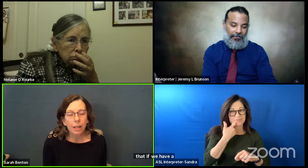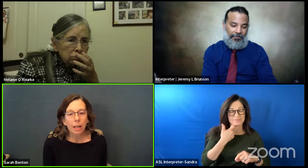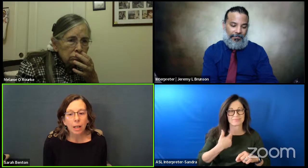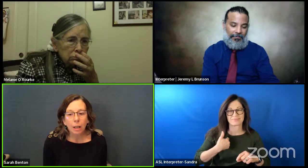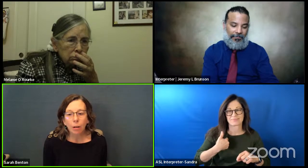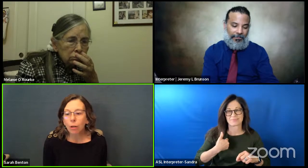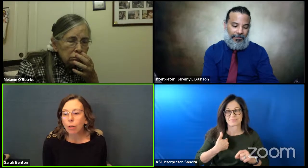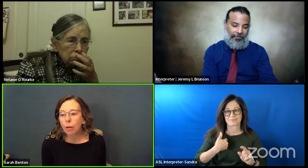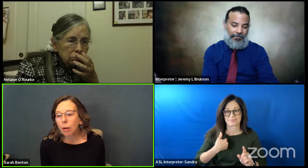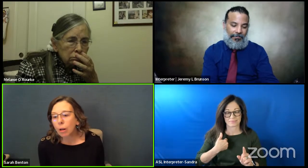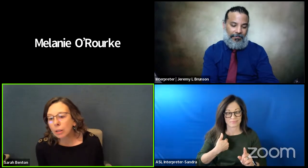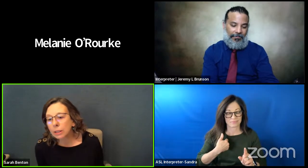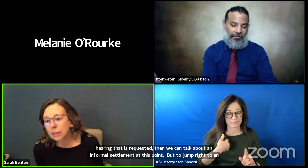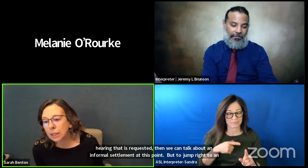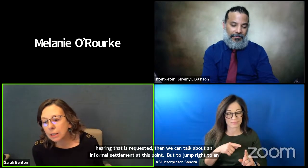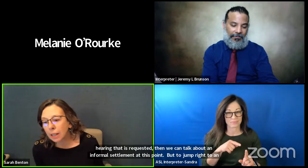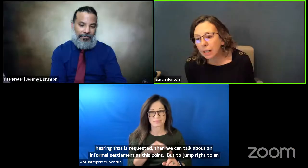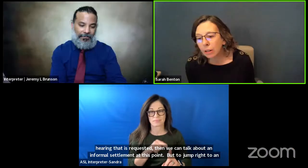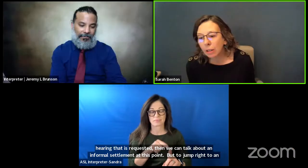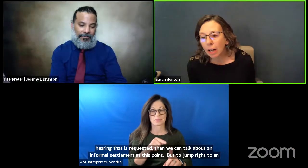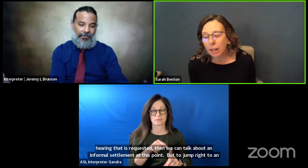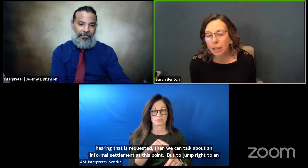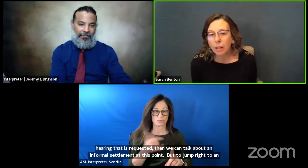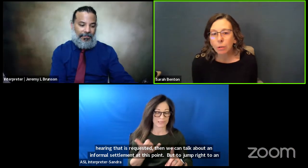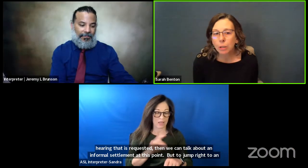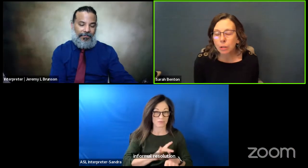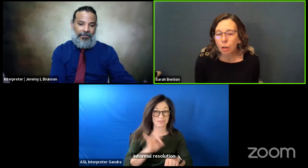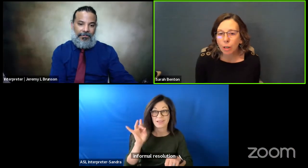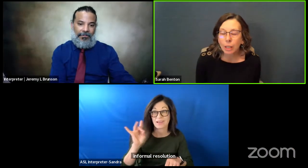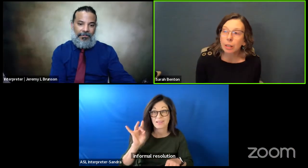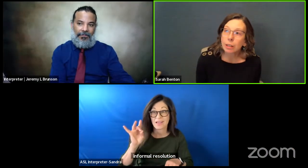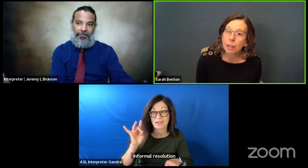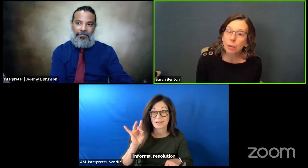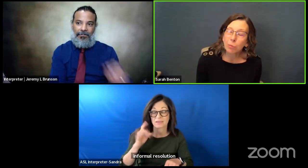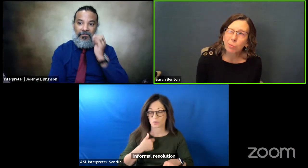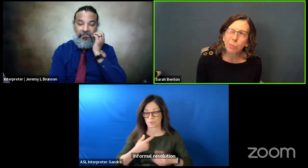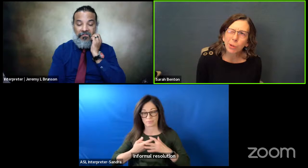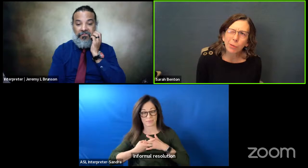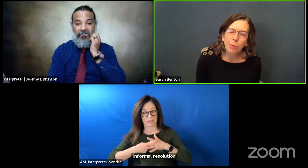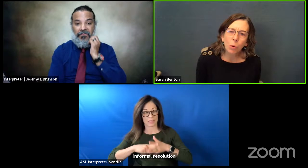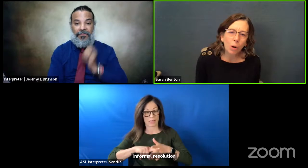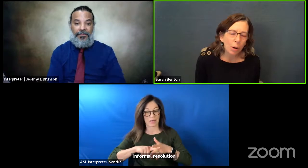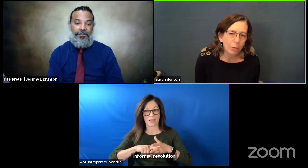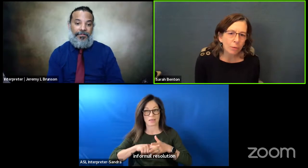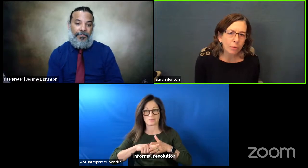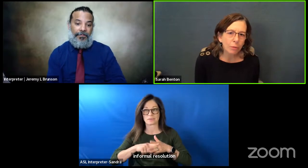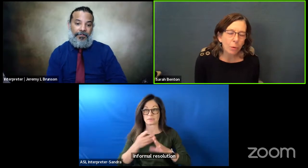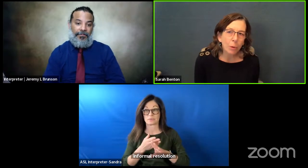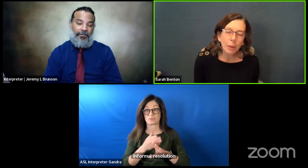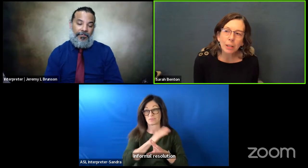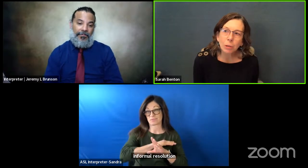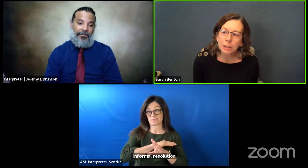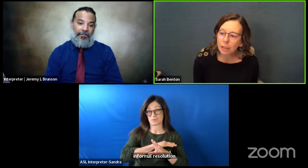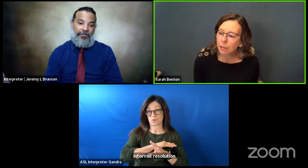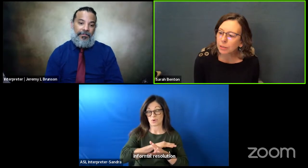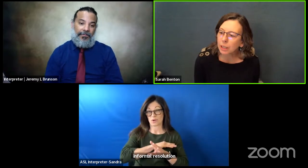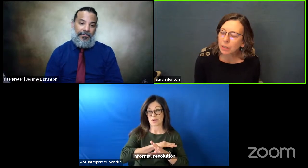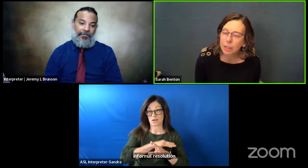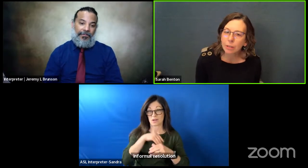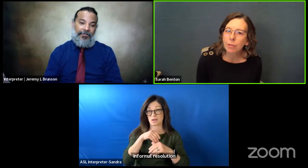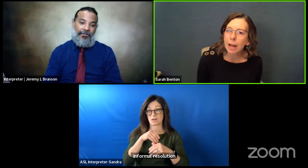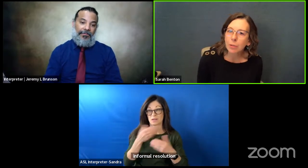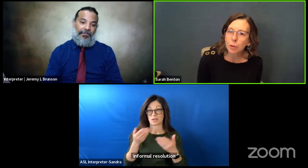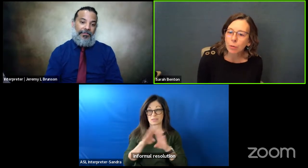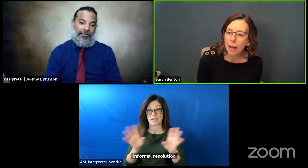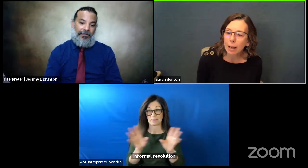had, let's see, it's 8 o'clock. We started before, well, we went into executive